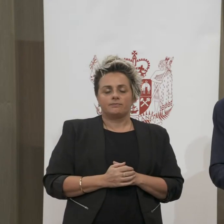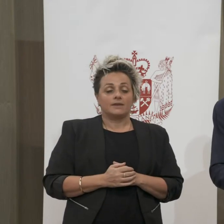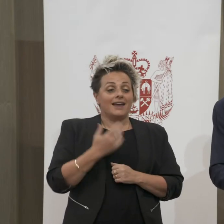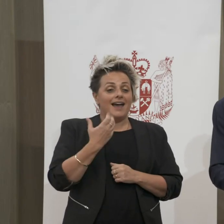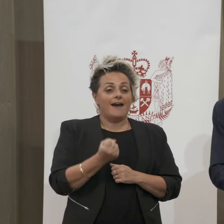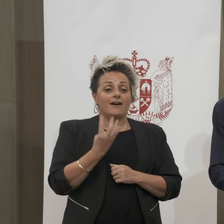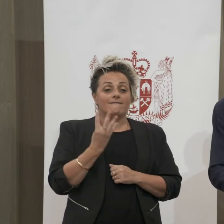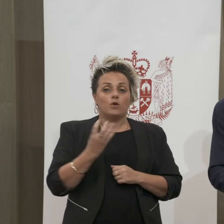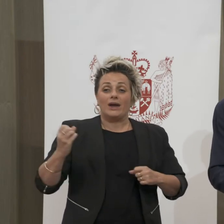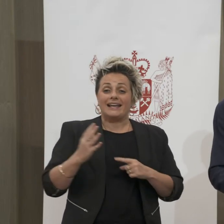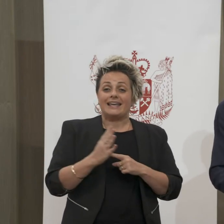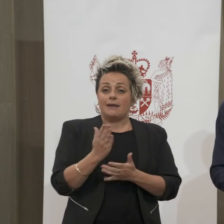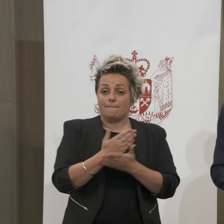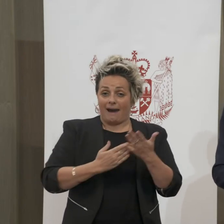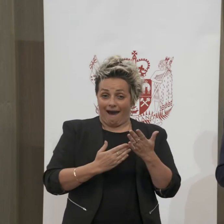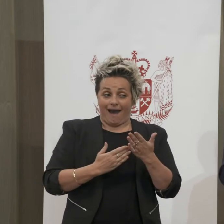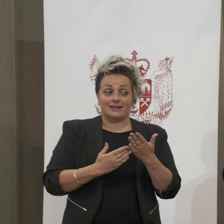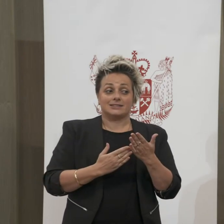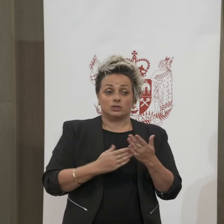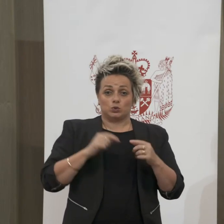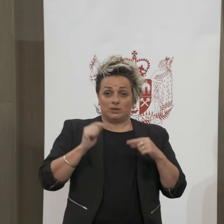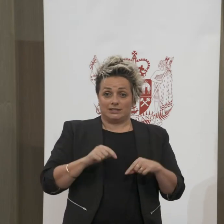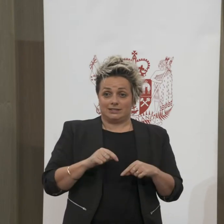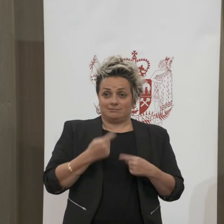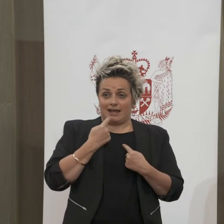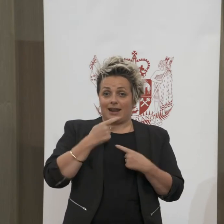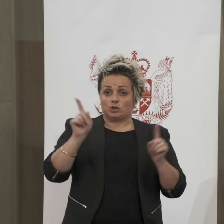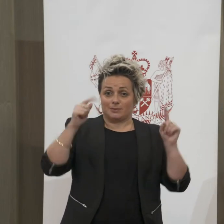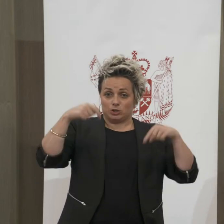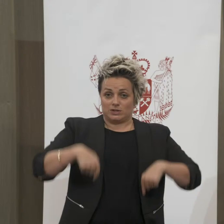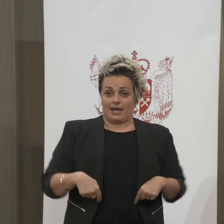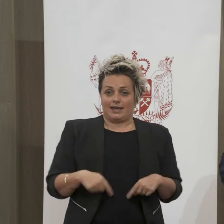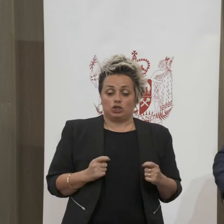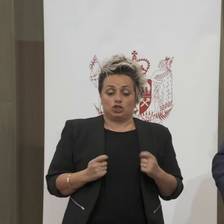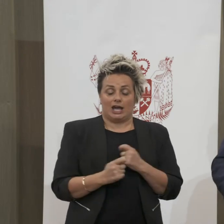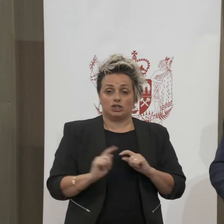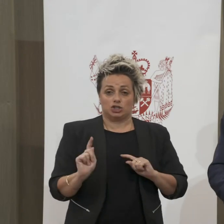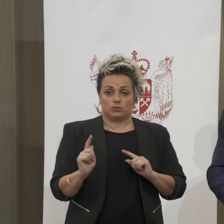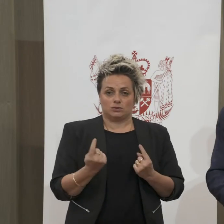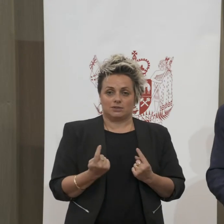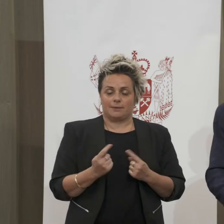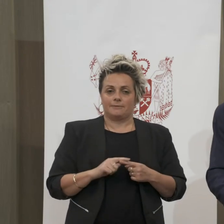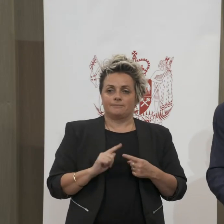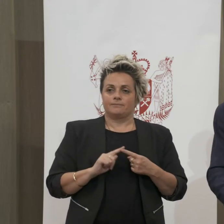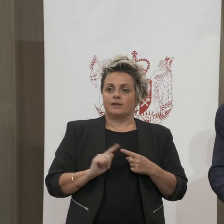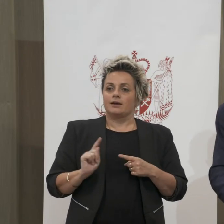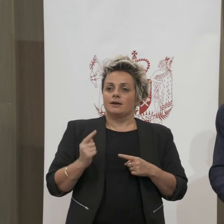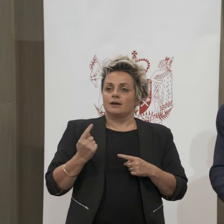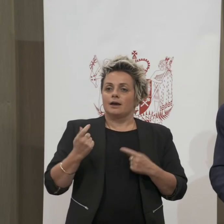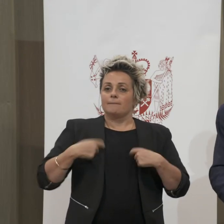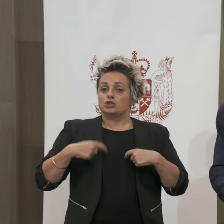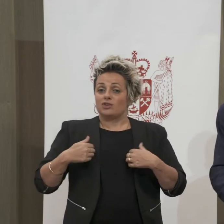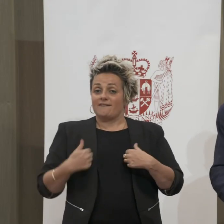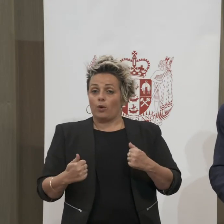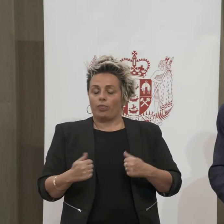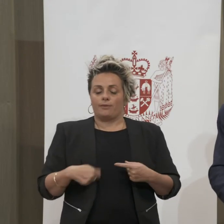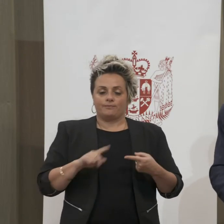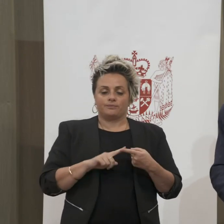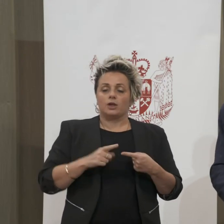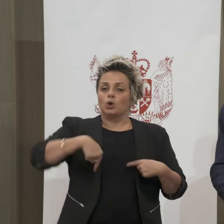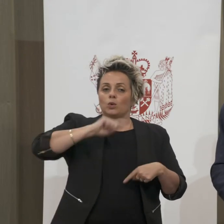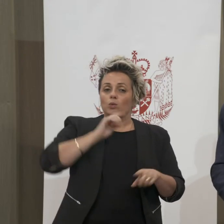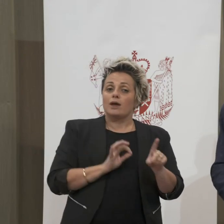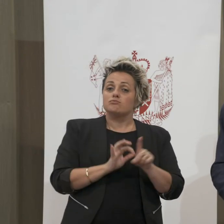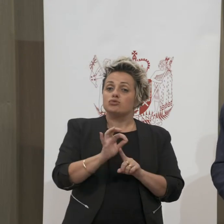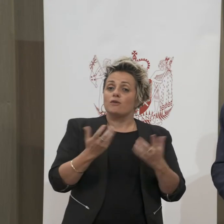There are four key parts to the changes I'm announcing today. Firstly, in relation to the Ministry of Health, we will